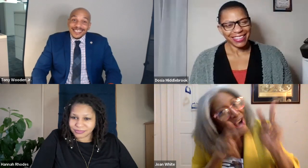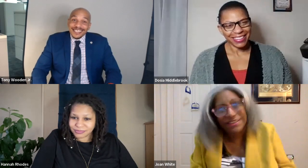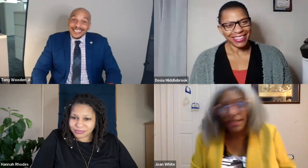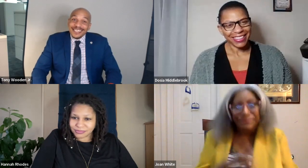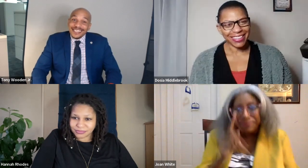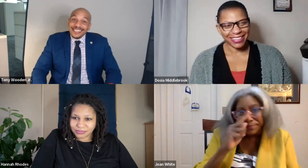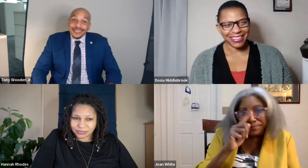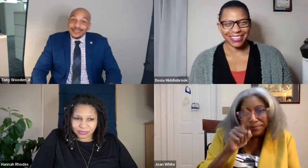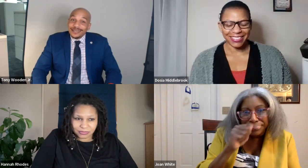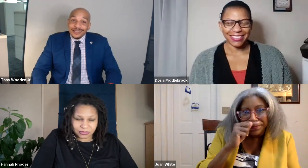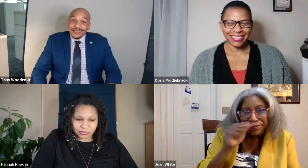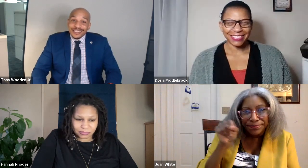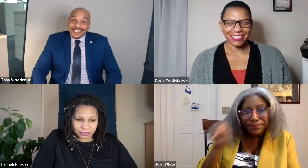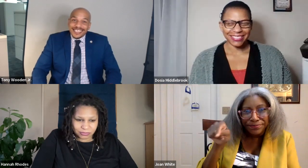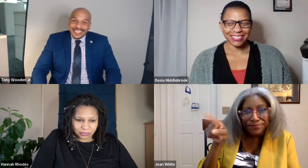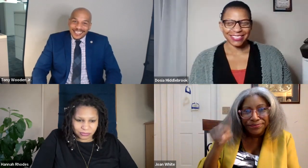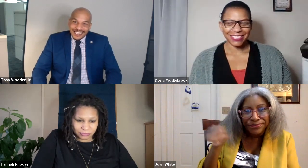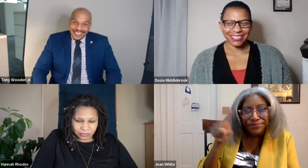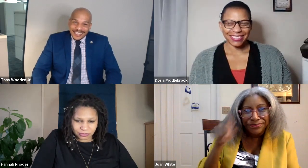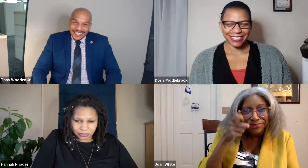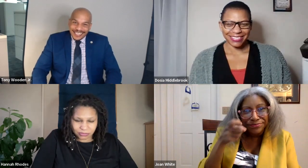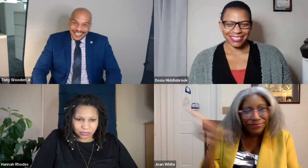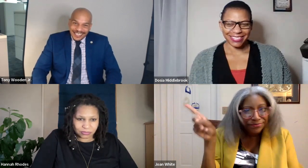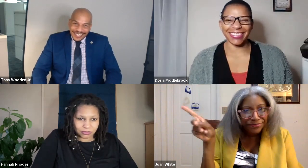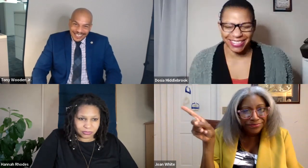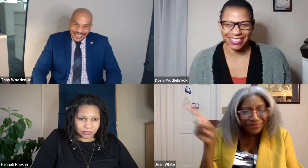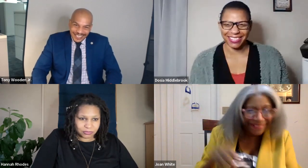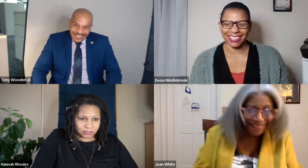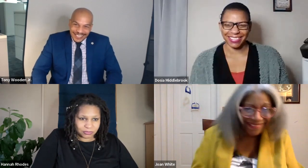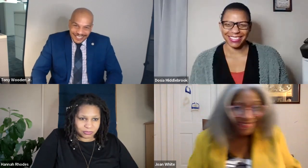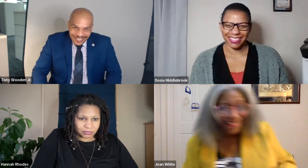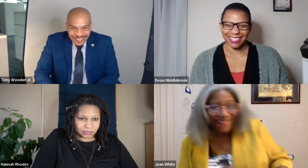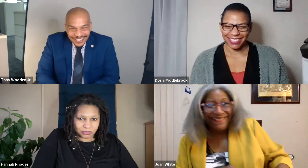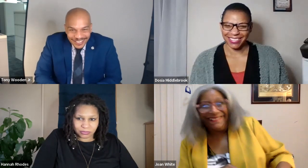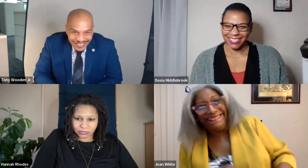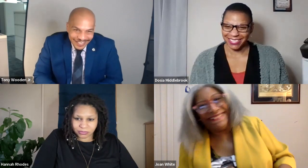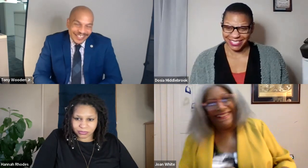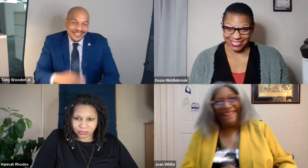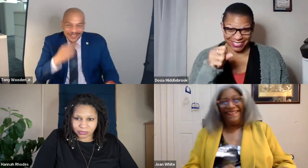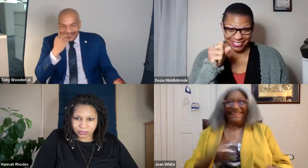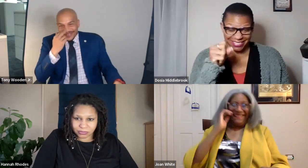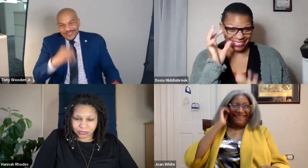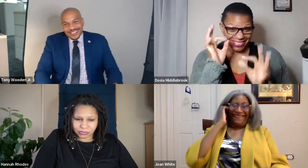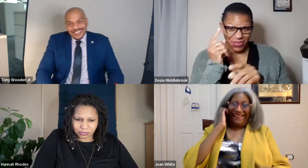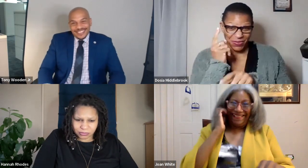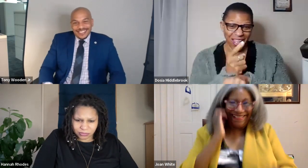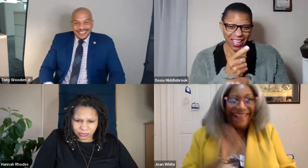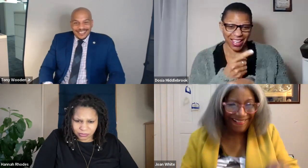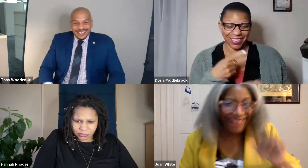I wanted to know what she was talking about. I would stare at her and she'd say, take your nose and take it over there. In other words, stay out of